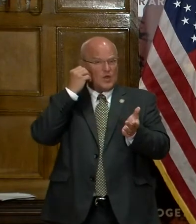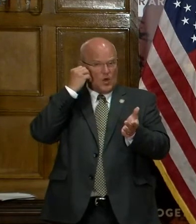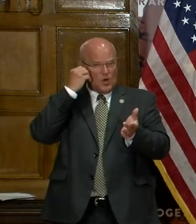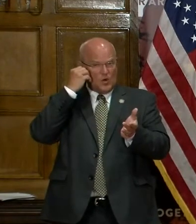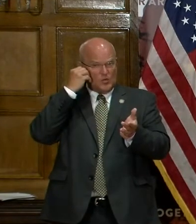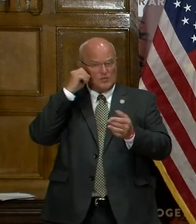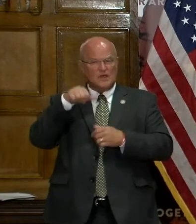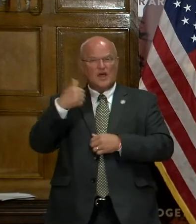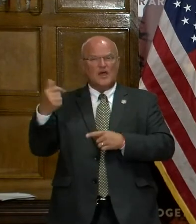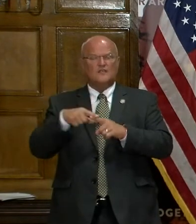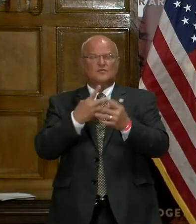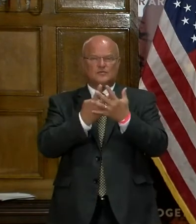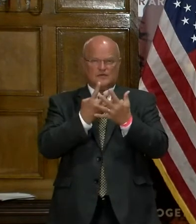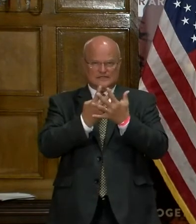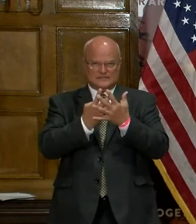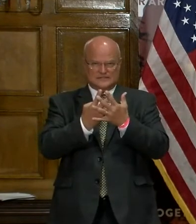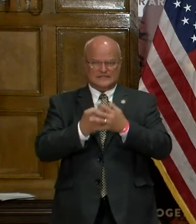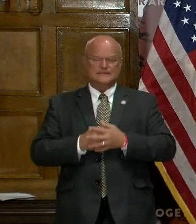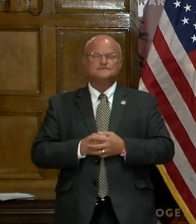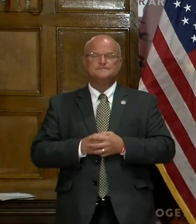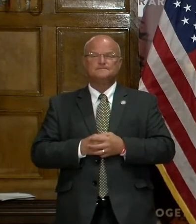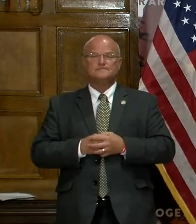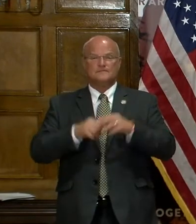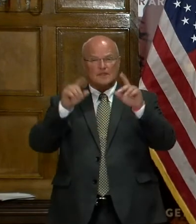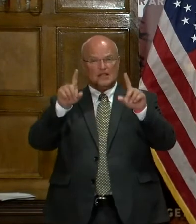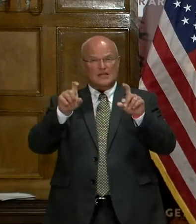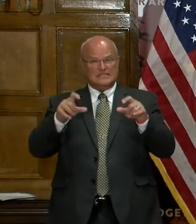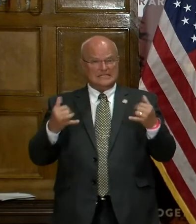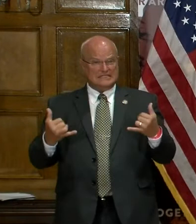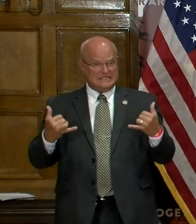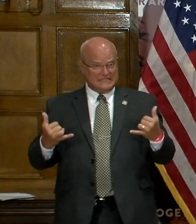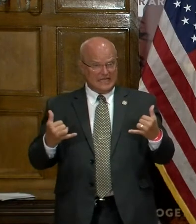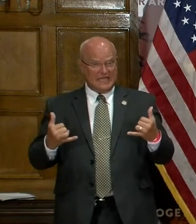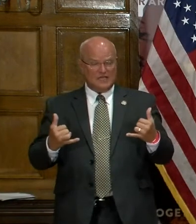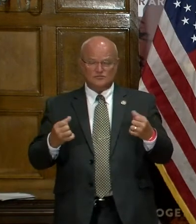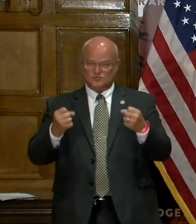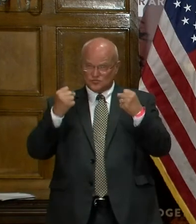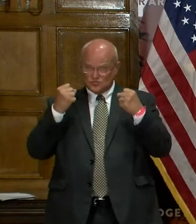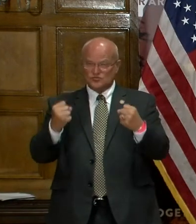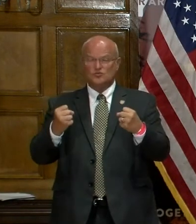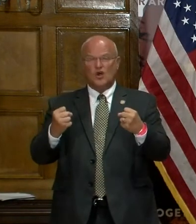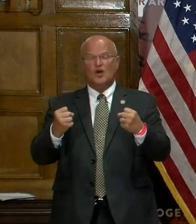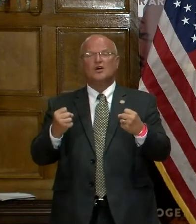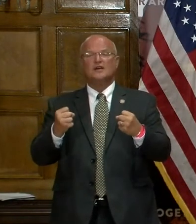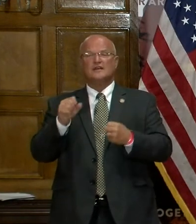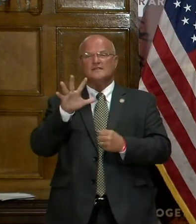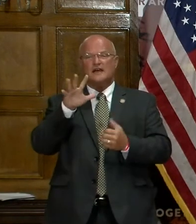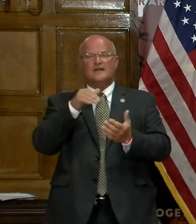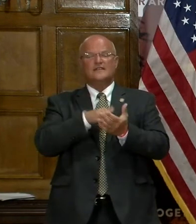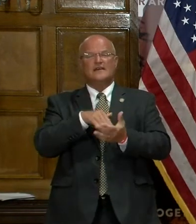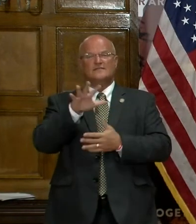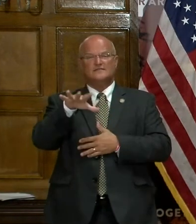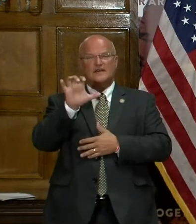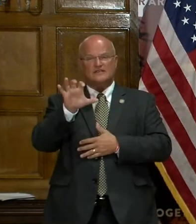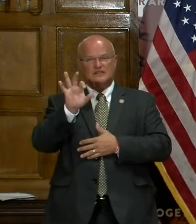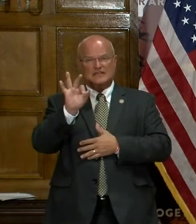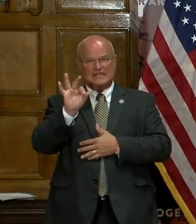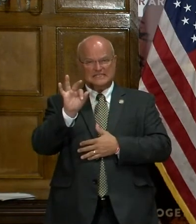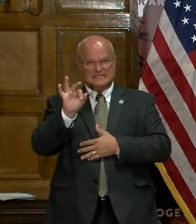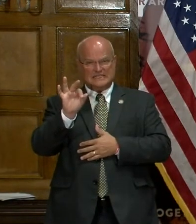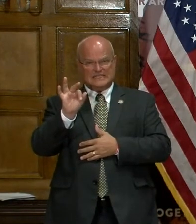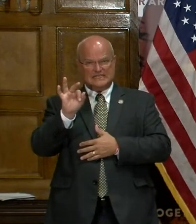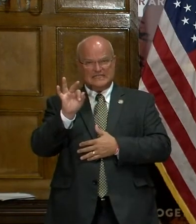facility and the other from a correctional facility. Our testing today was very strong at